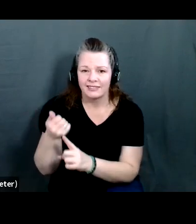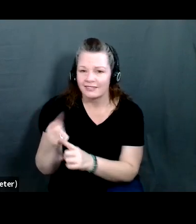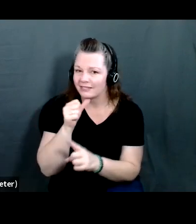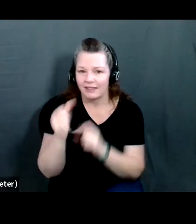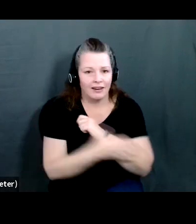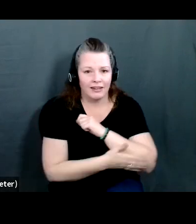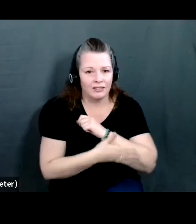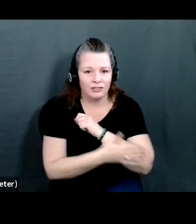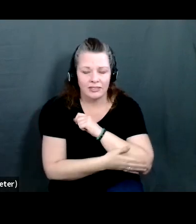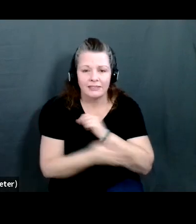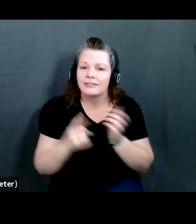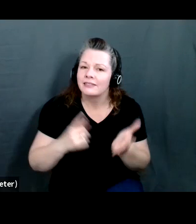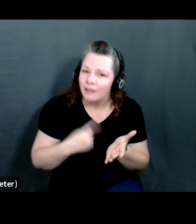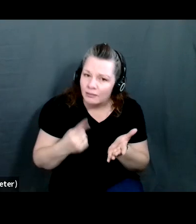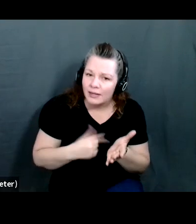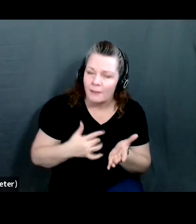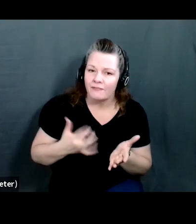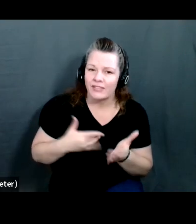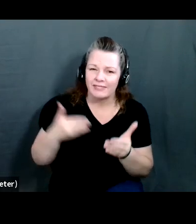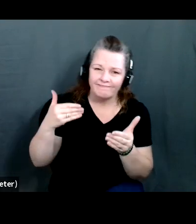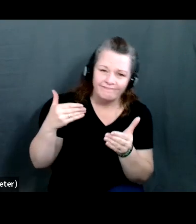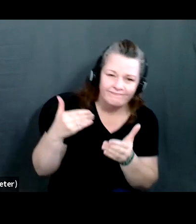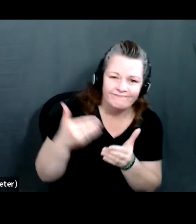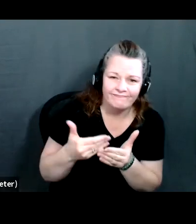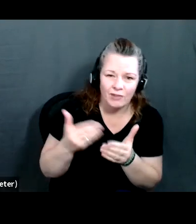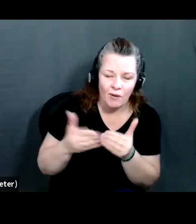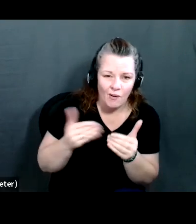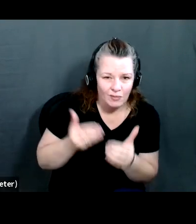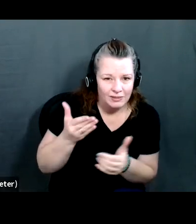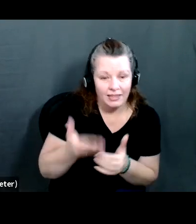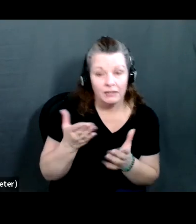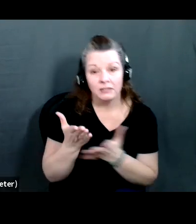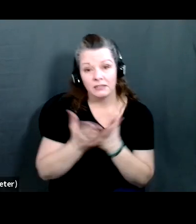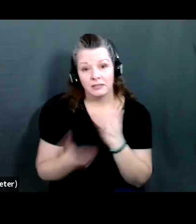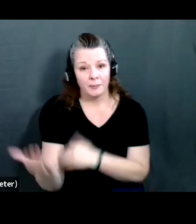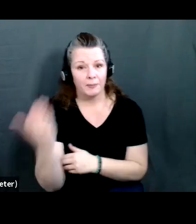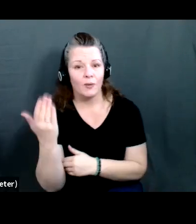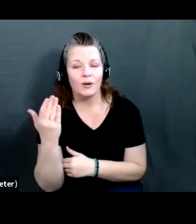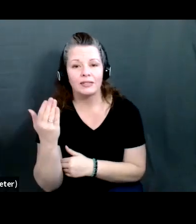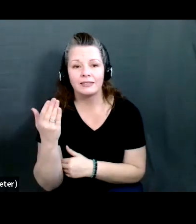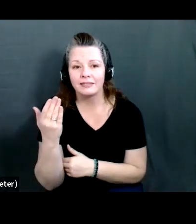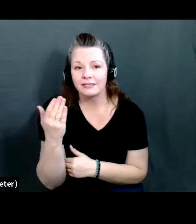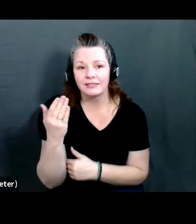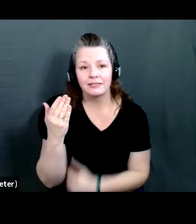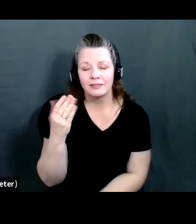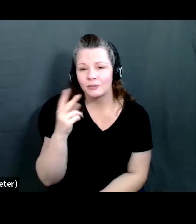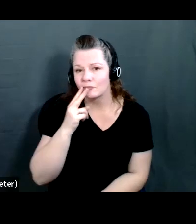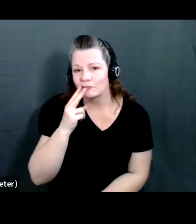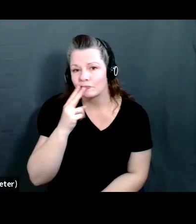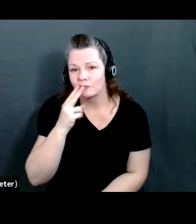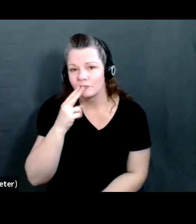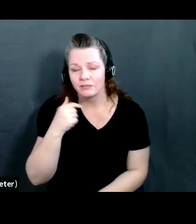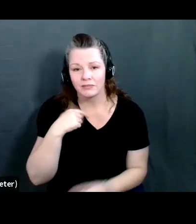Sometimes it's like I'm almost there. Some mornings, smoking, I lock eyes with the squirrel